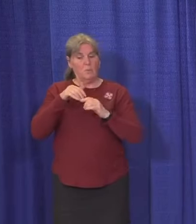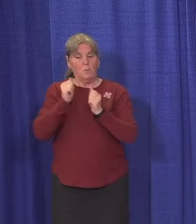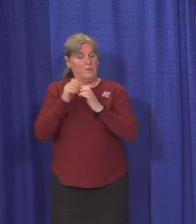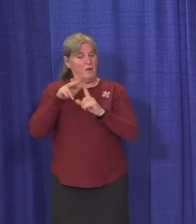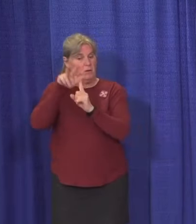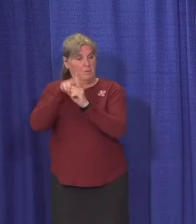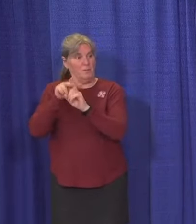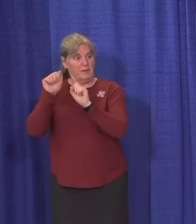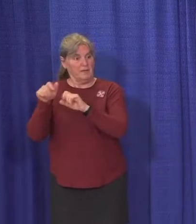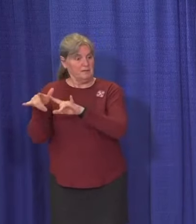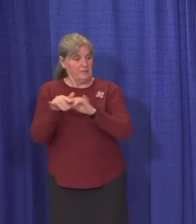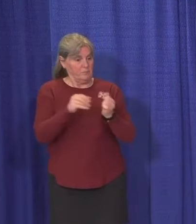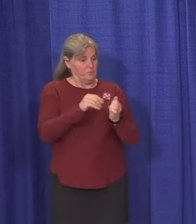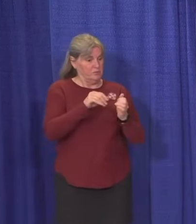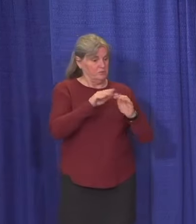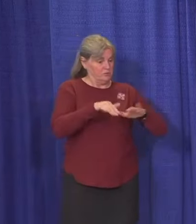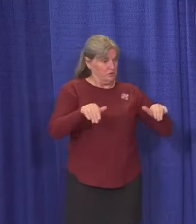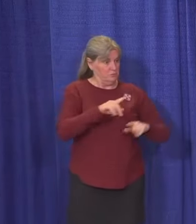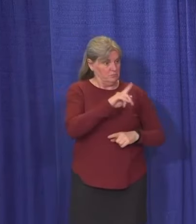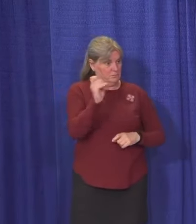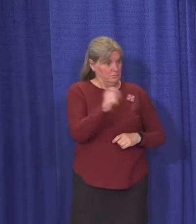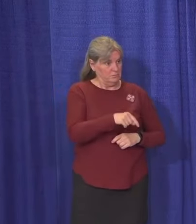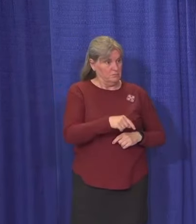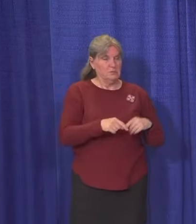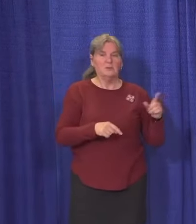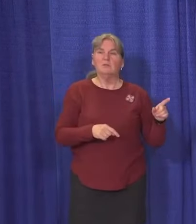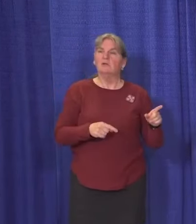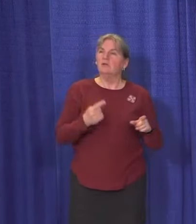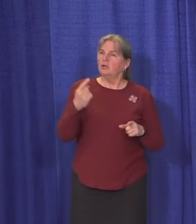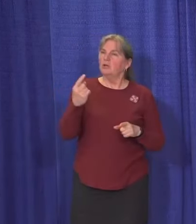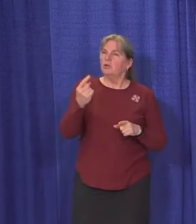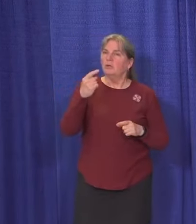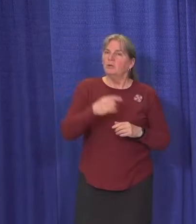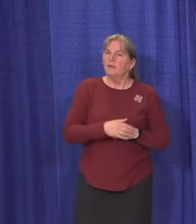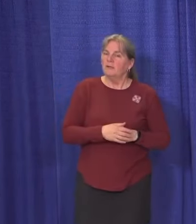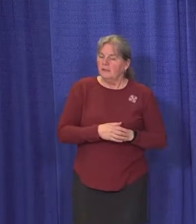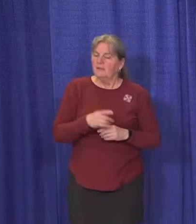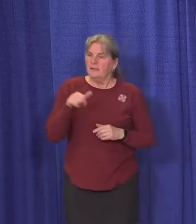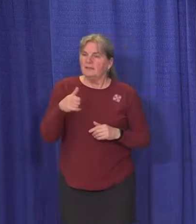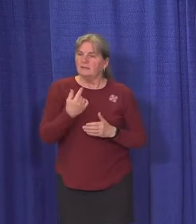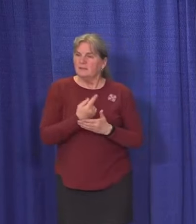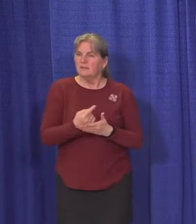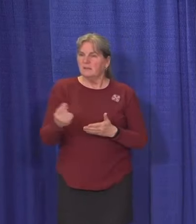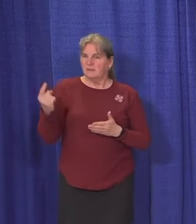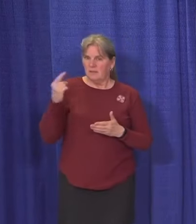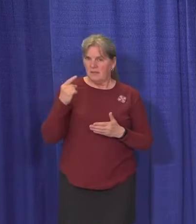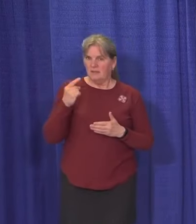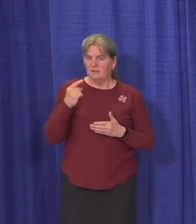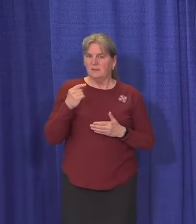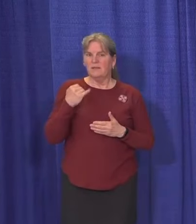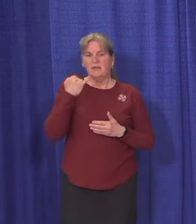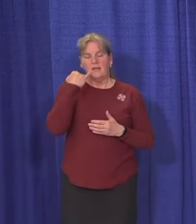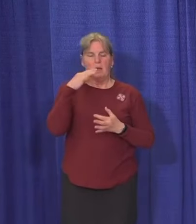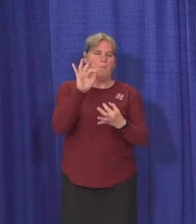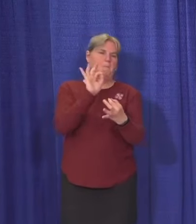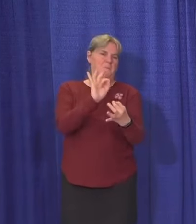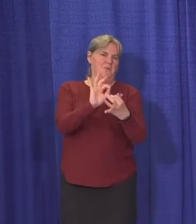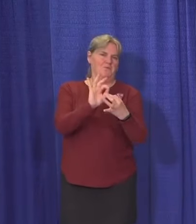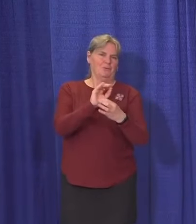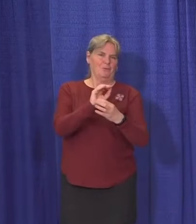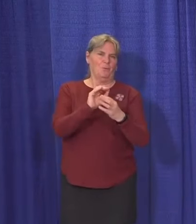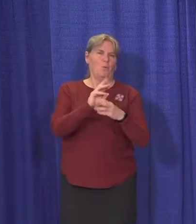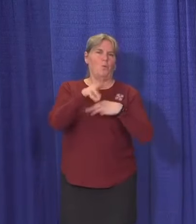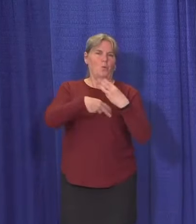Yeah, so what you're right, Jackie. What I did say is that in an ideal world, that